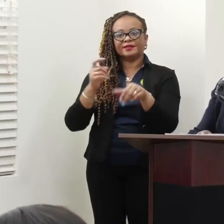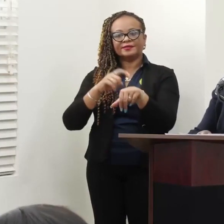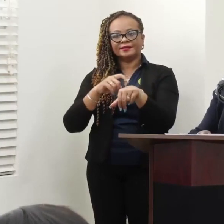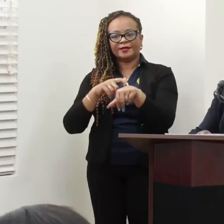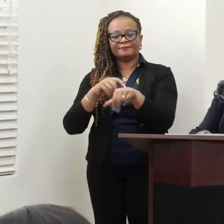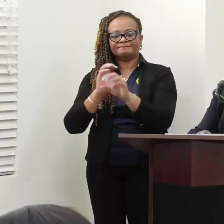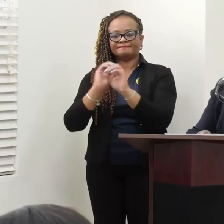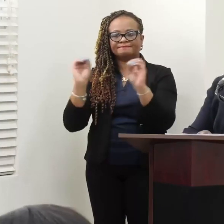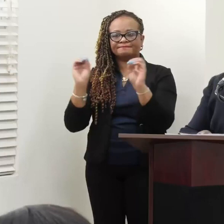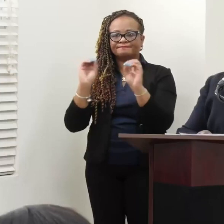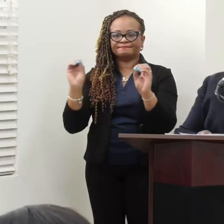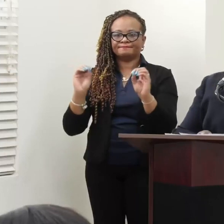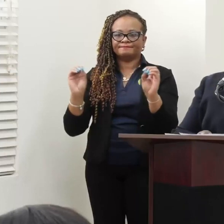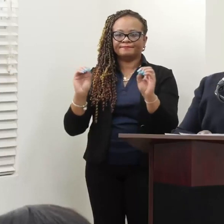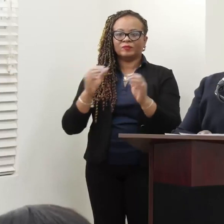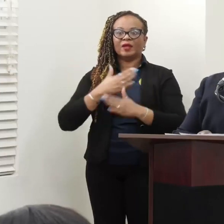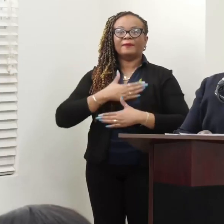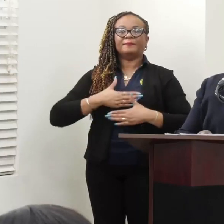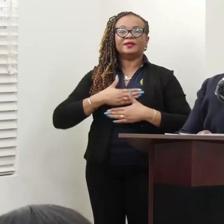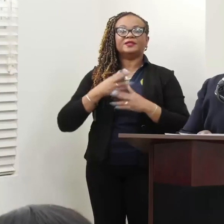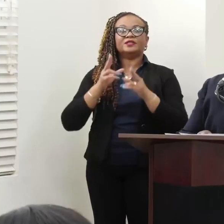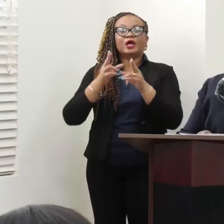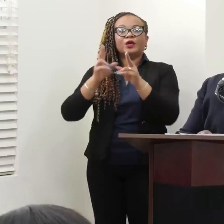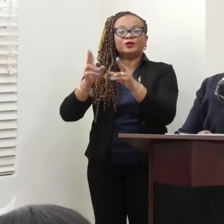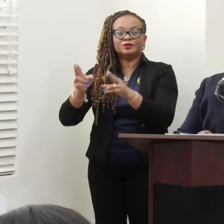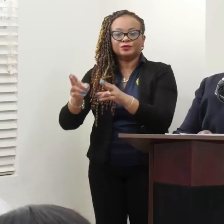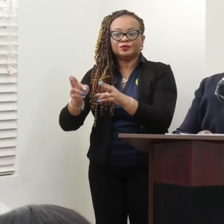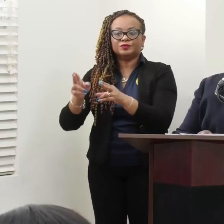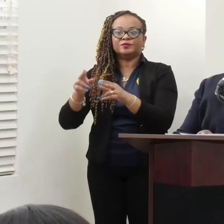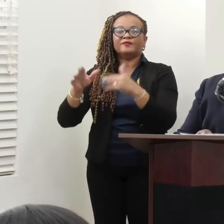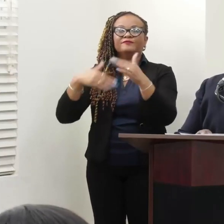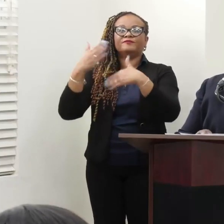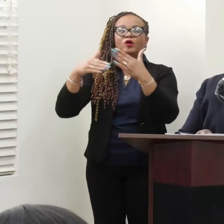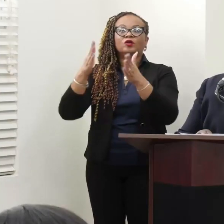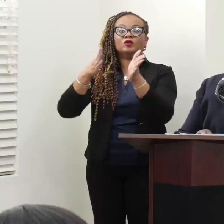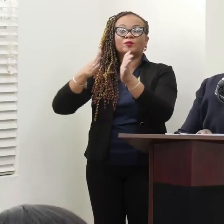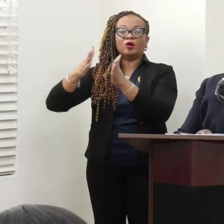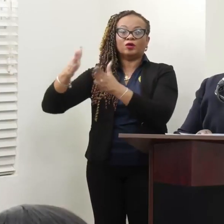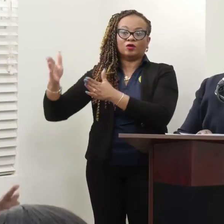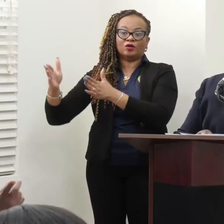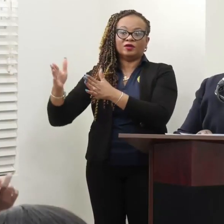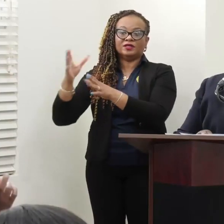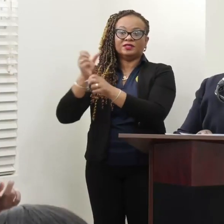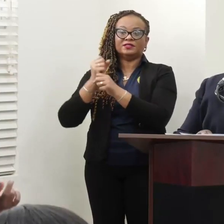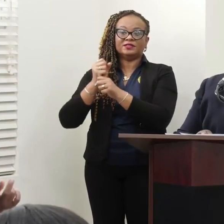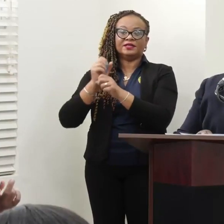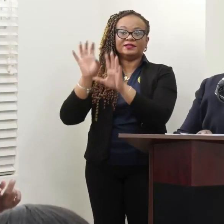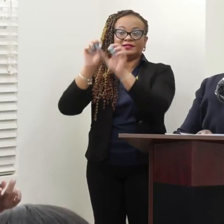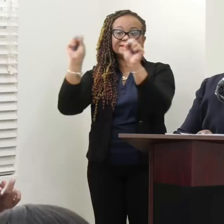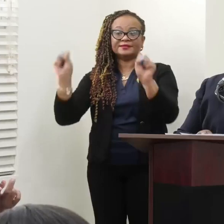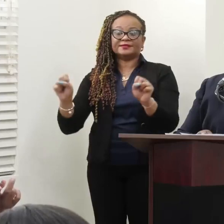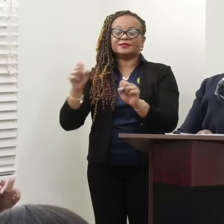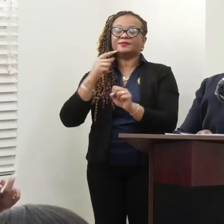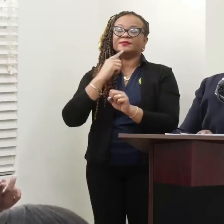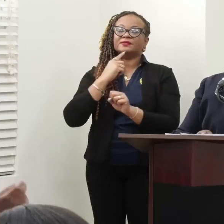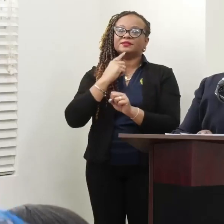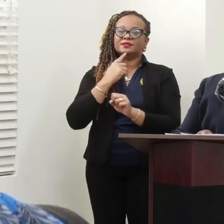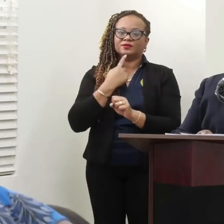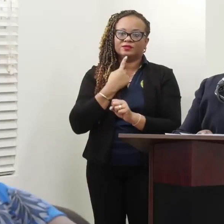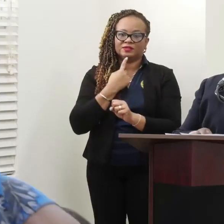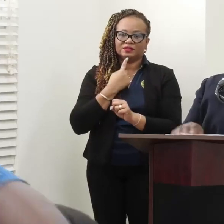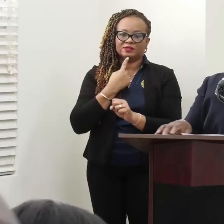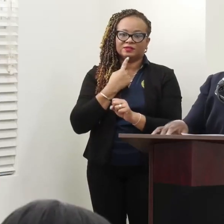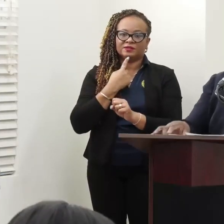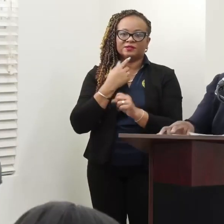time. Please, I urge you to follow the protocols and take this system seriously.